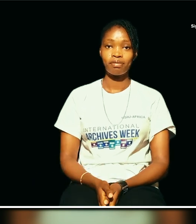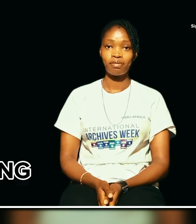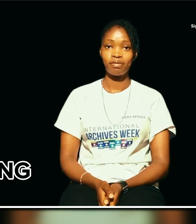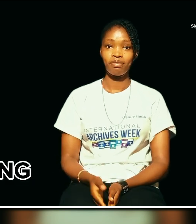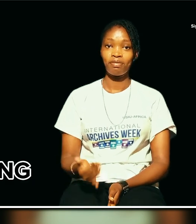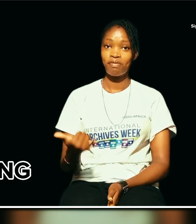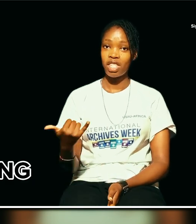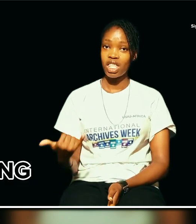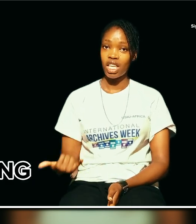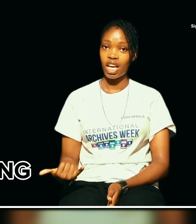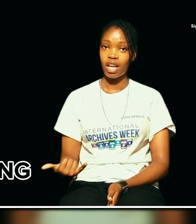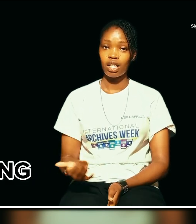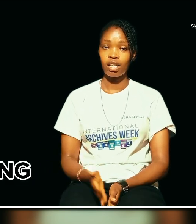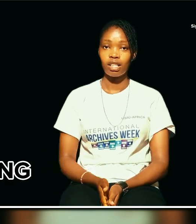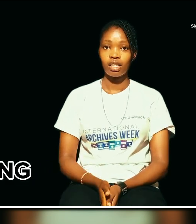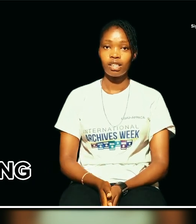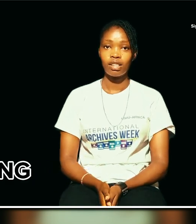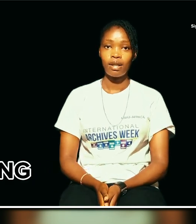young,